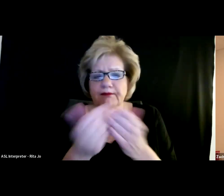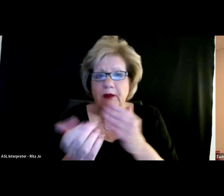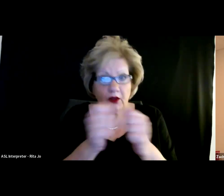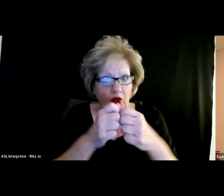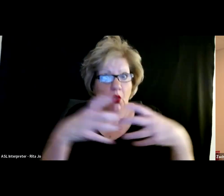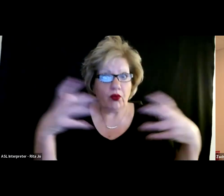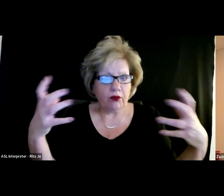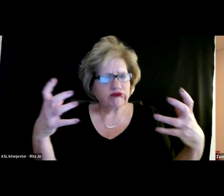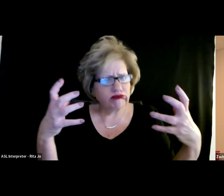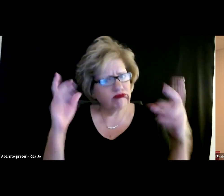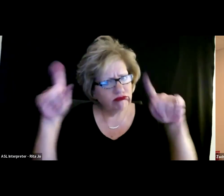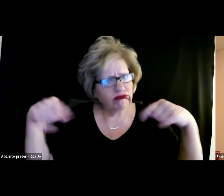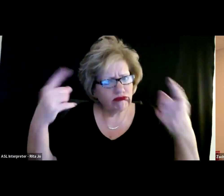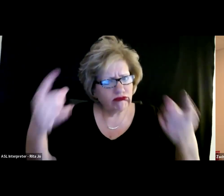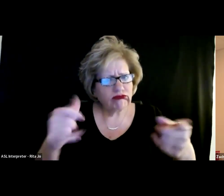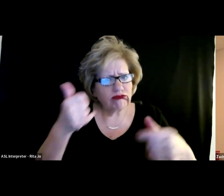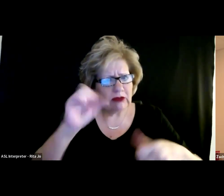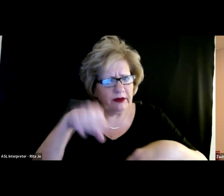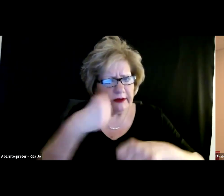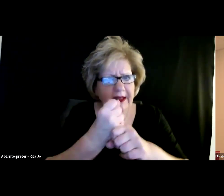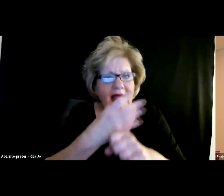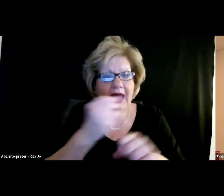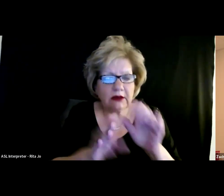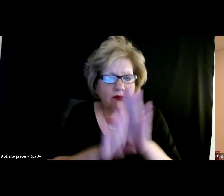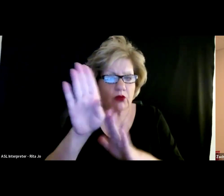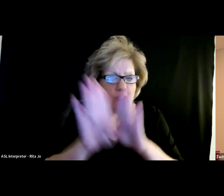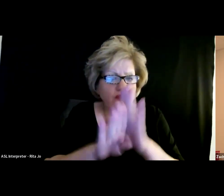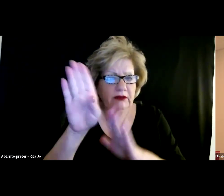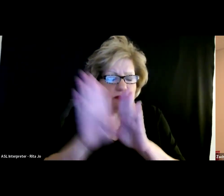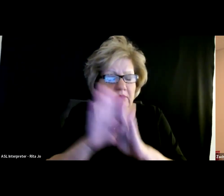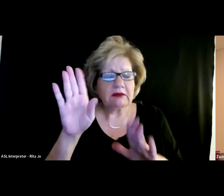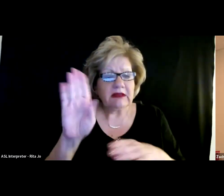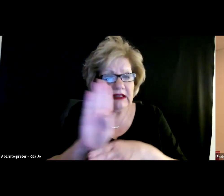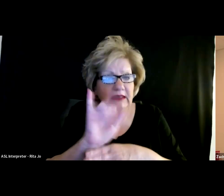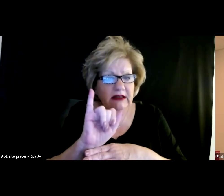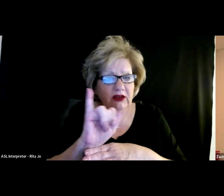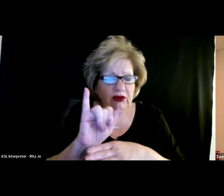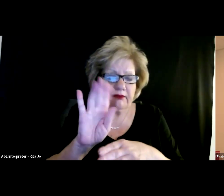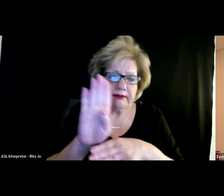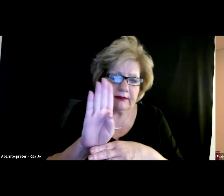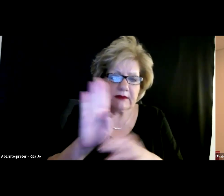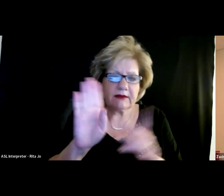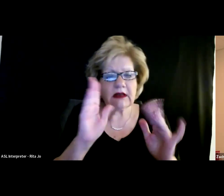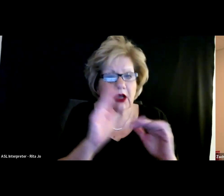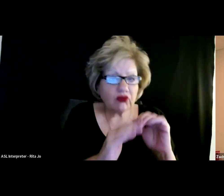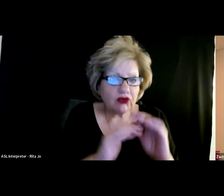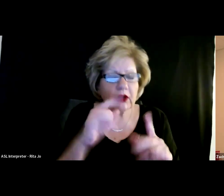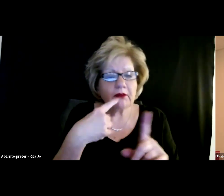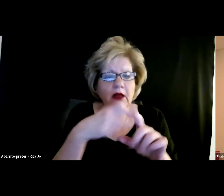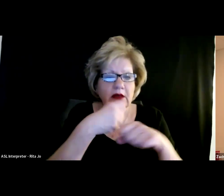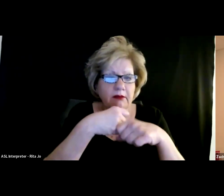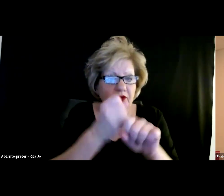past decade and their use in emerging industries, as well as construction and manufacturing, they